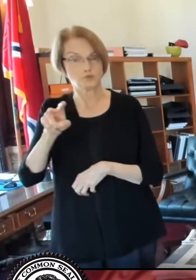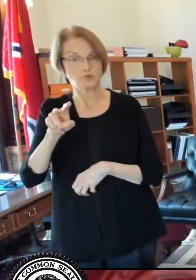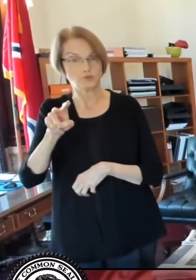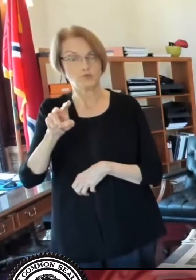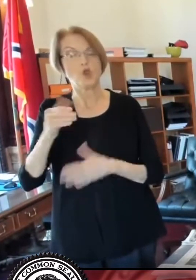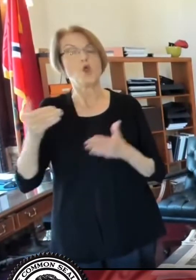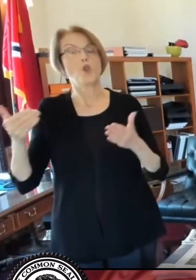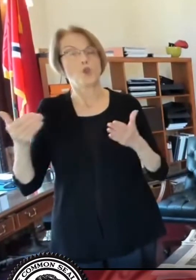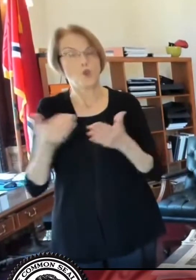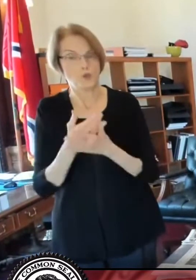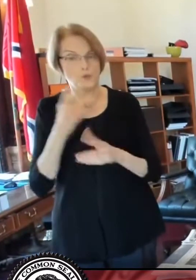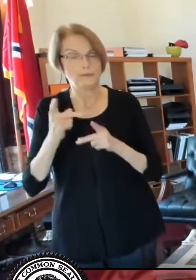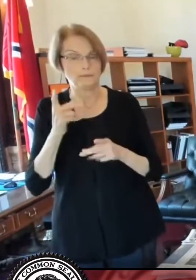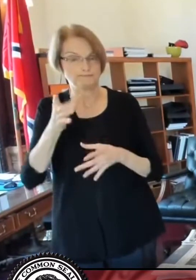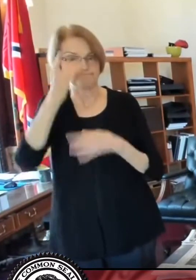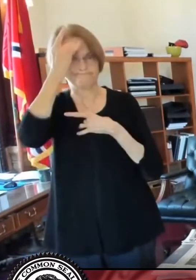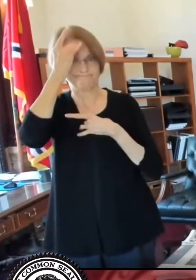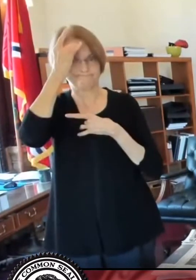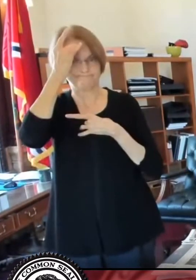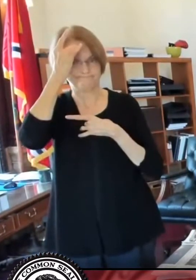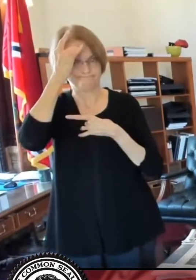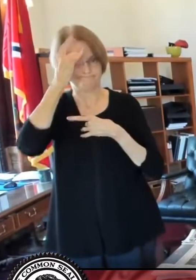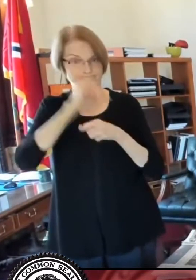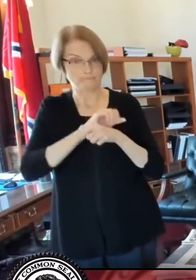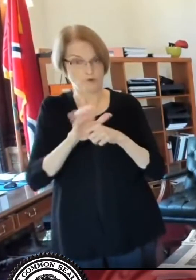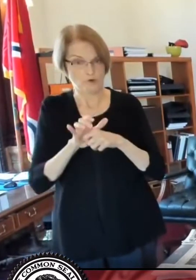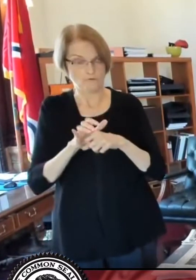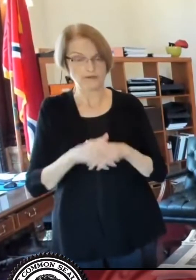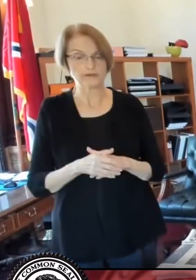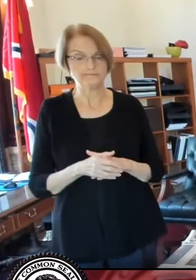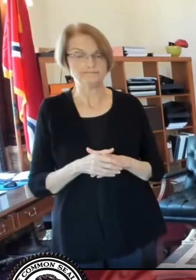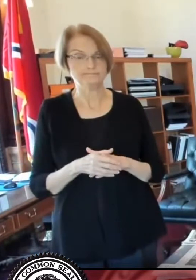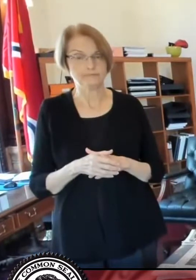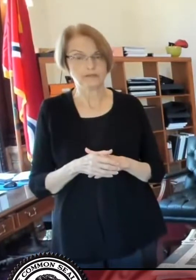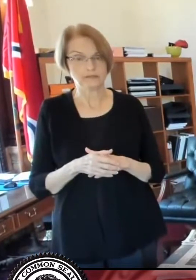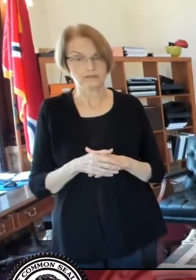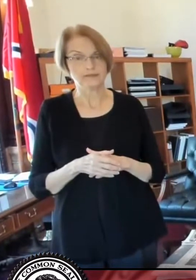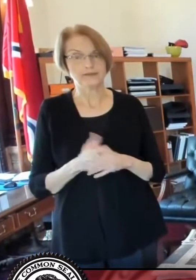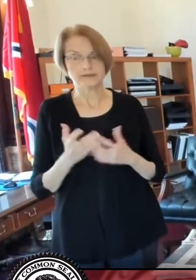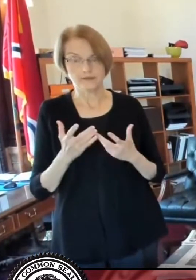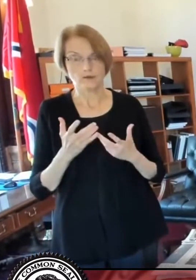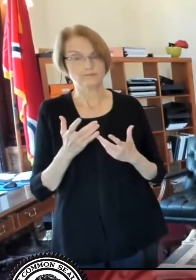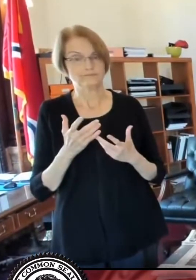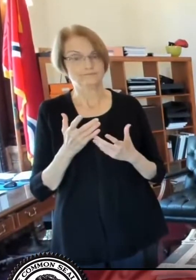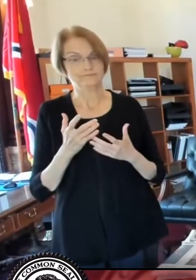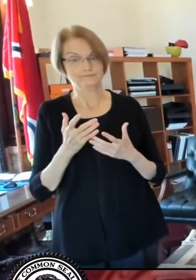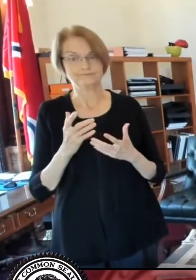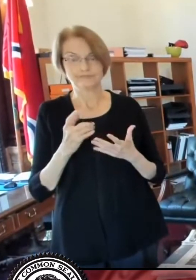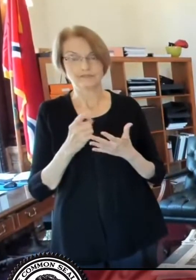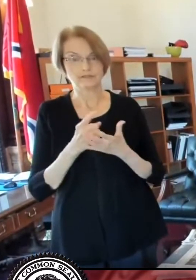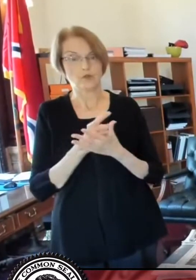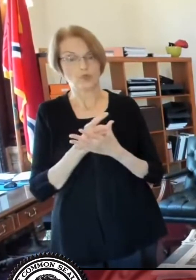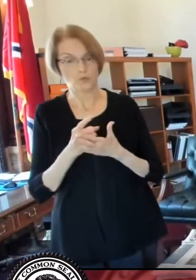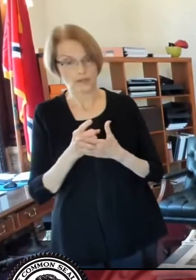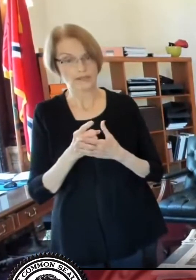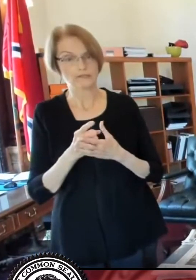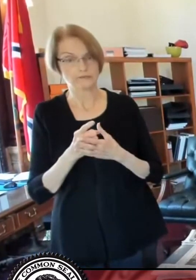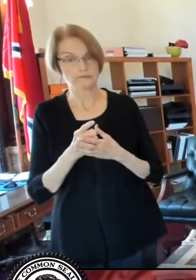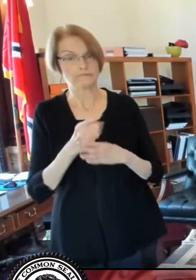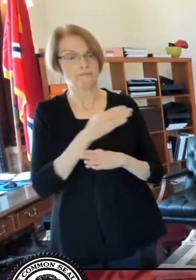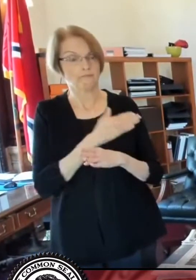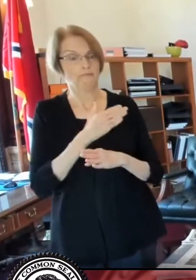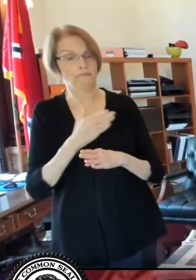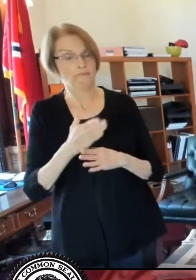new cases. That's pretty consistent with what we had the week before and the week before that.